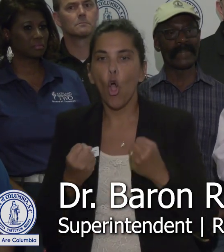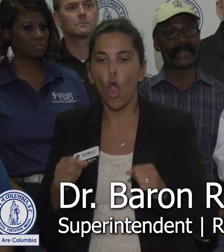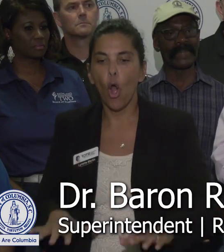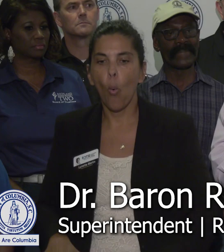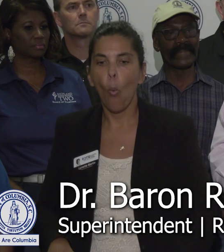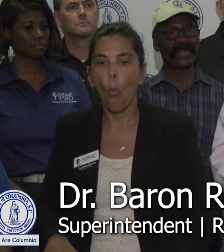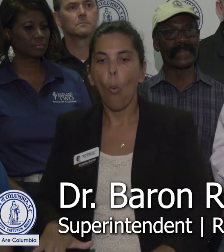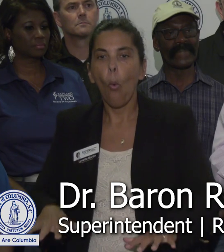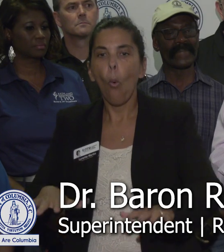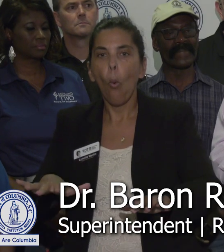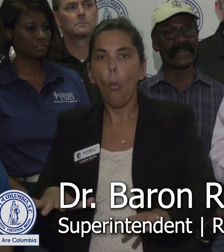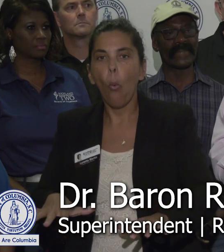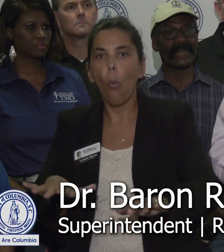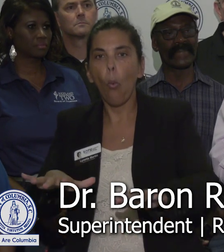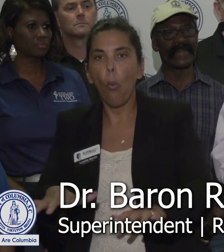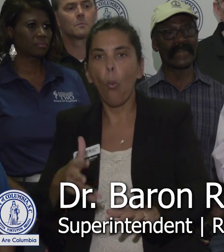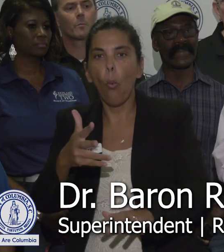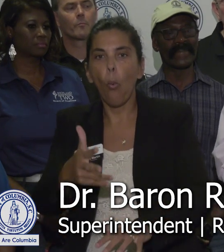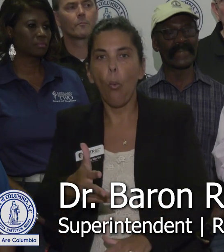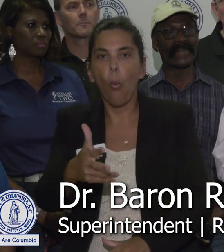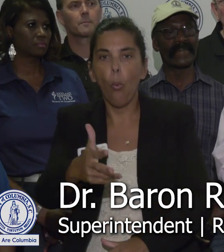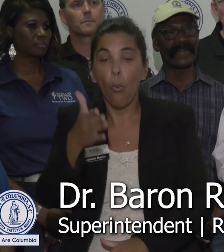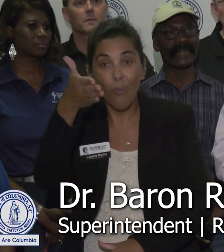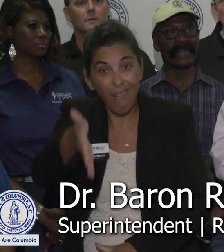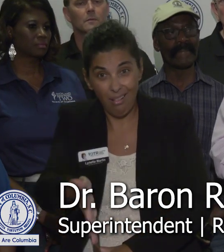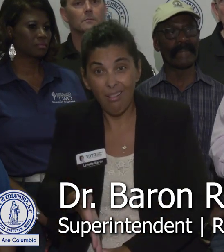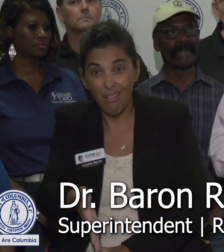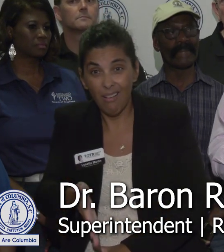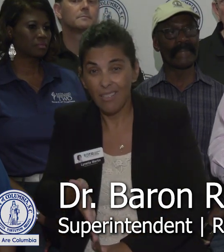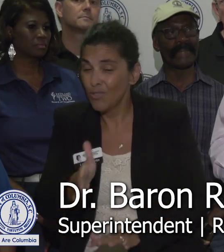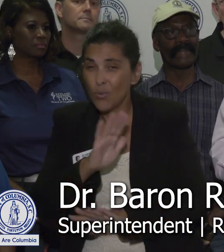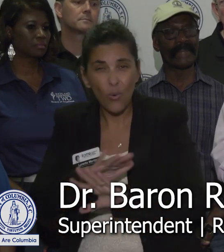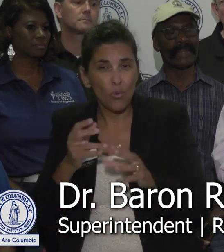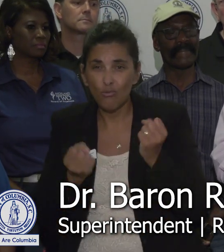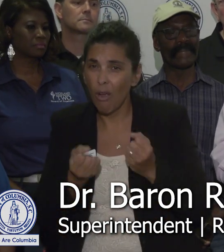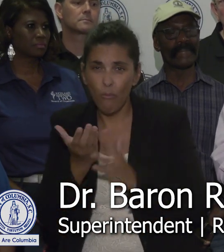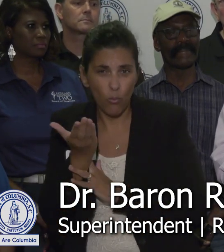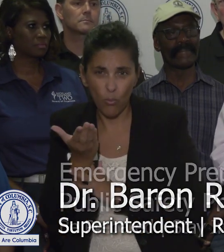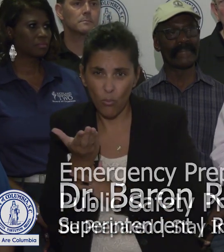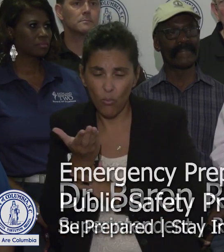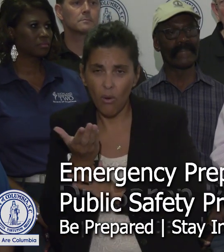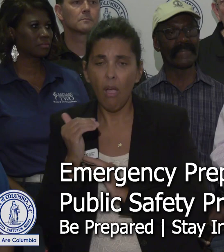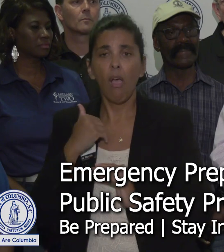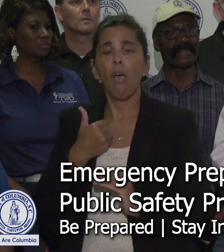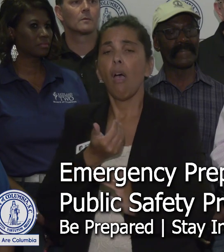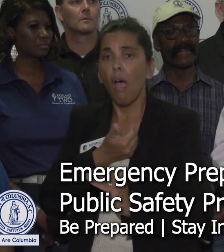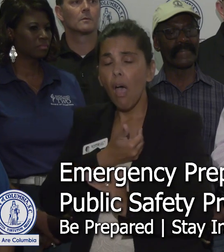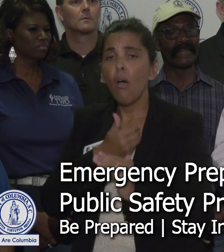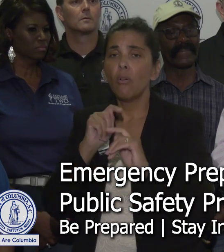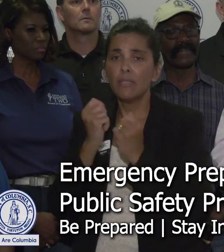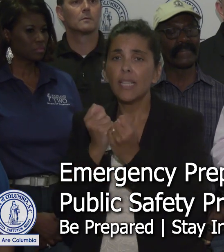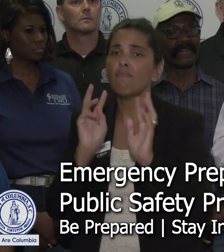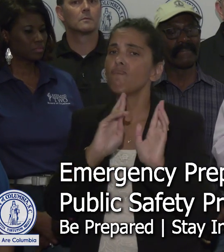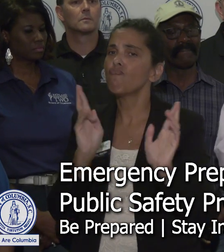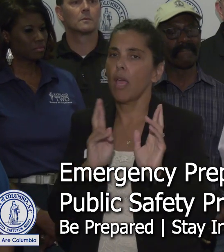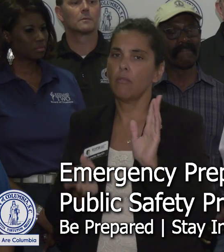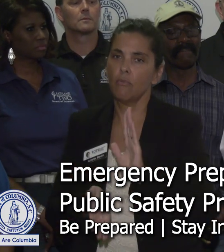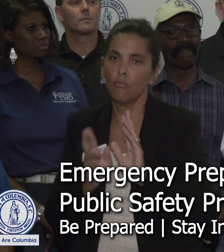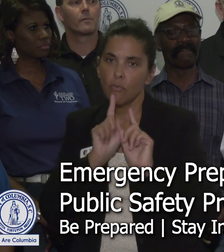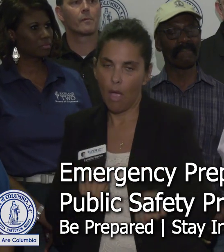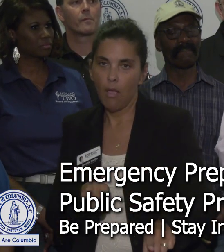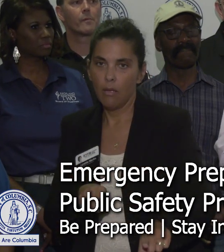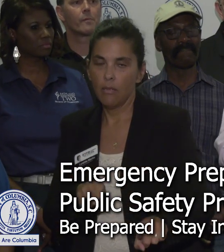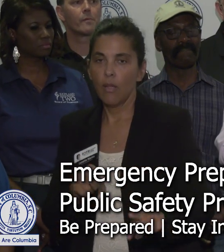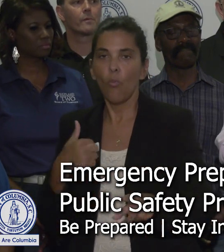want to make sure that we do that. So our crews are ready to respond. They have been trained for this, and in the